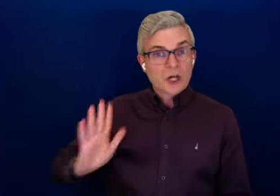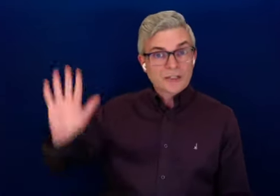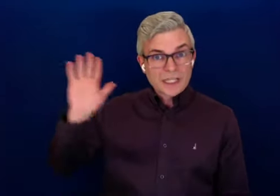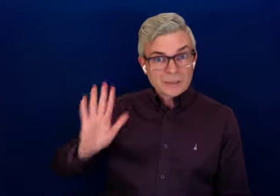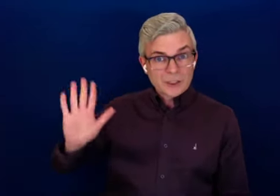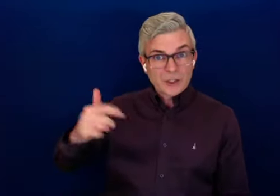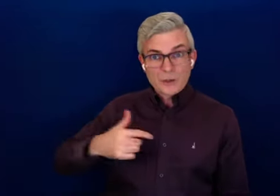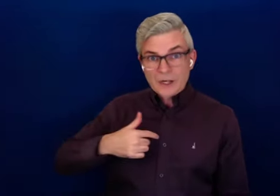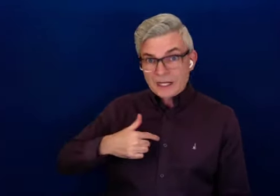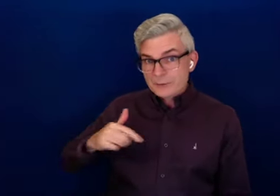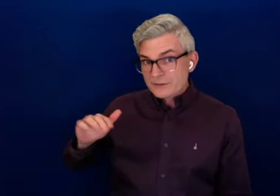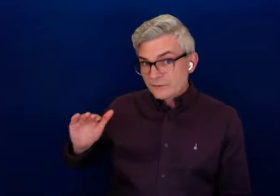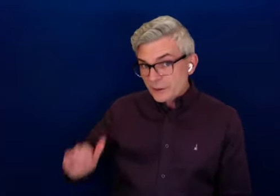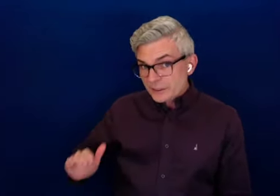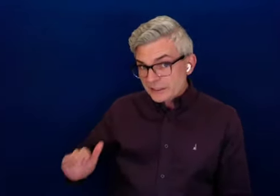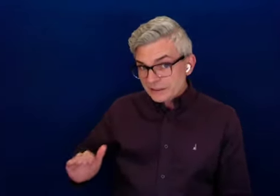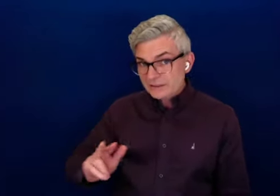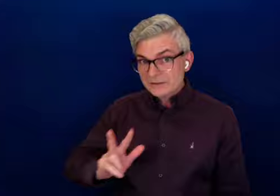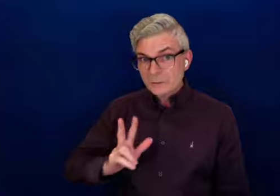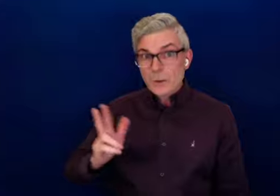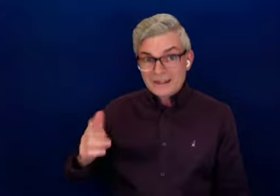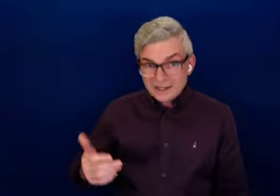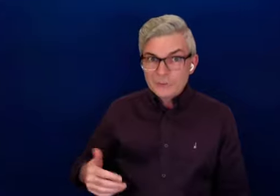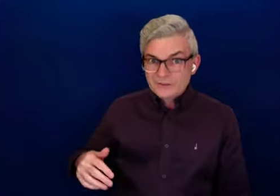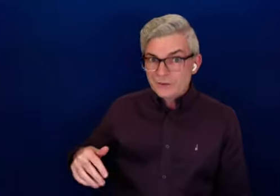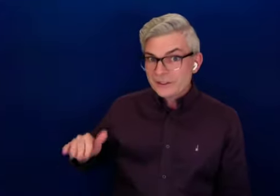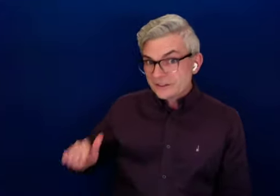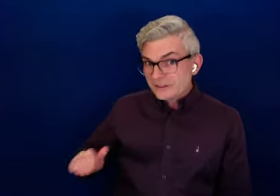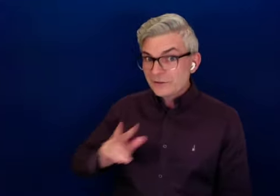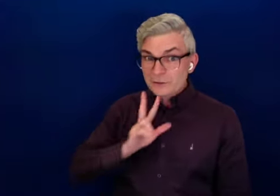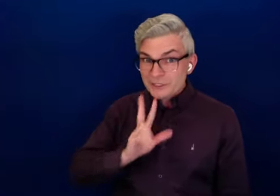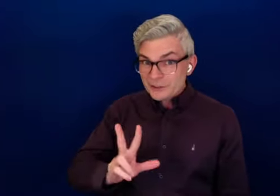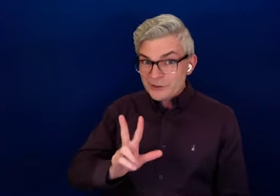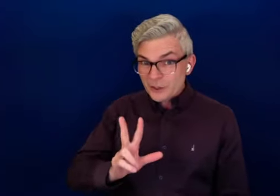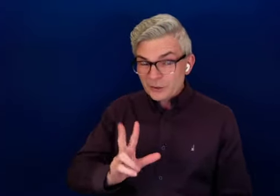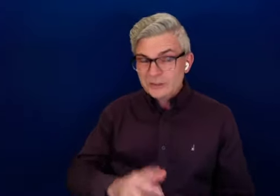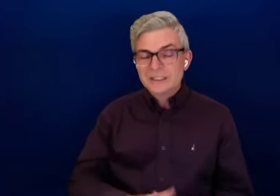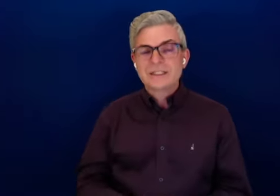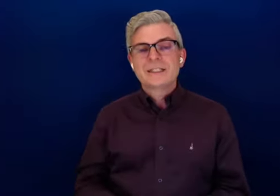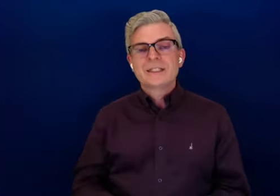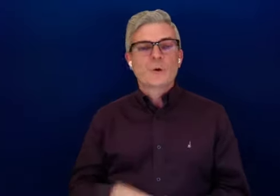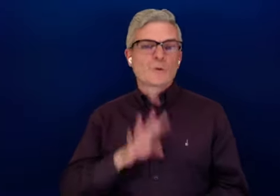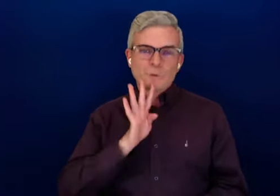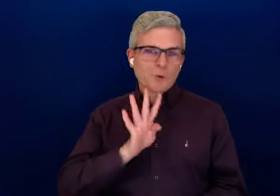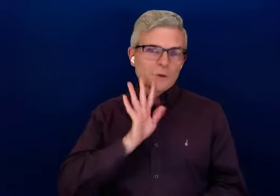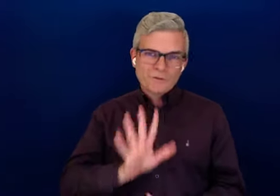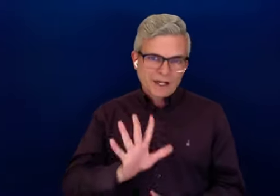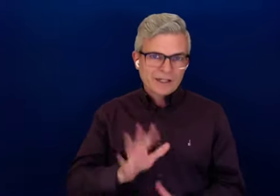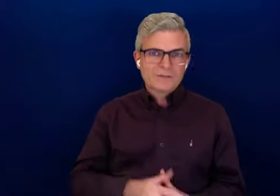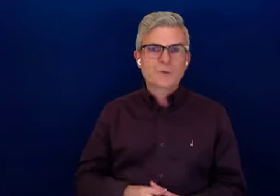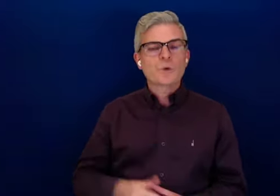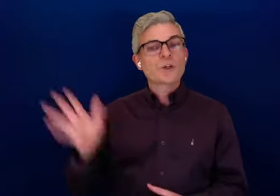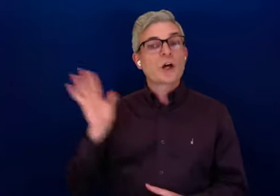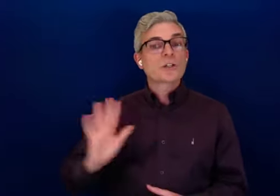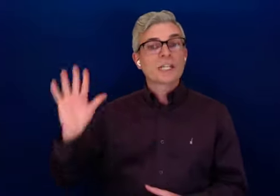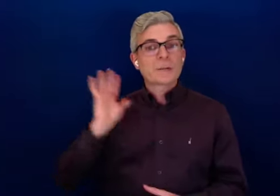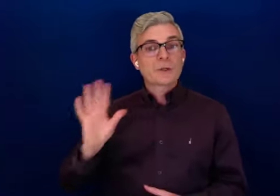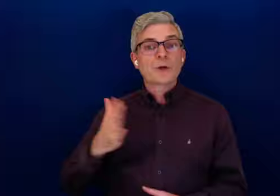long time ago, I was very little, when I was very little, 3 years old, or four or five, or long time ago,